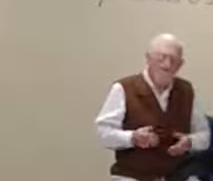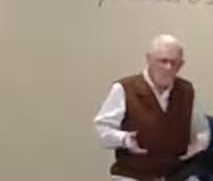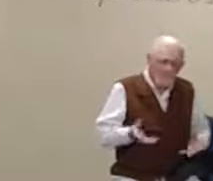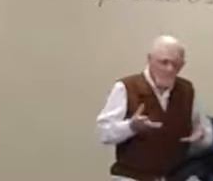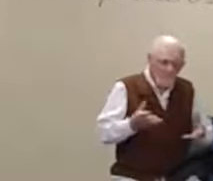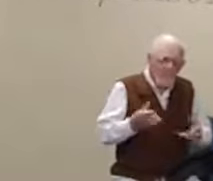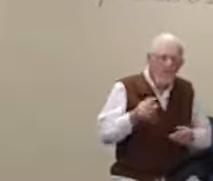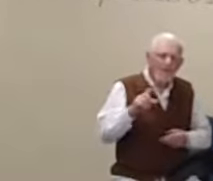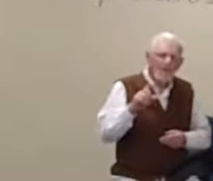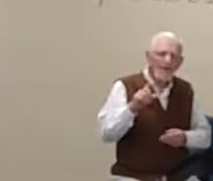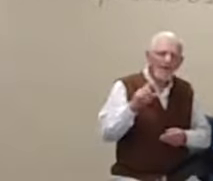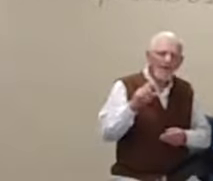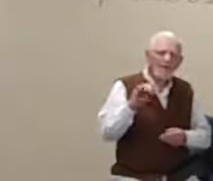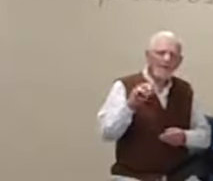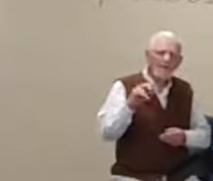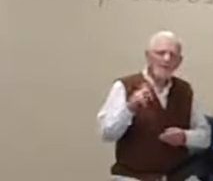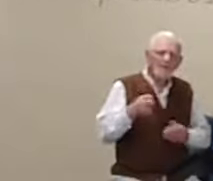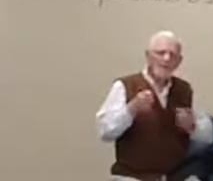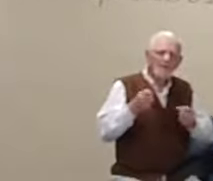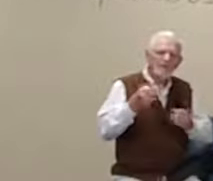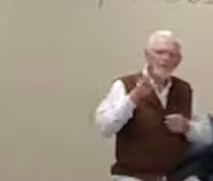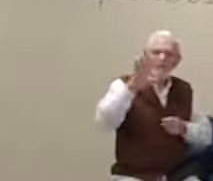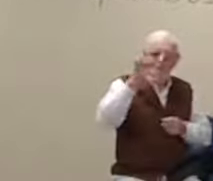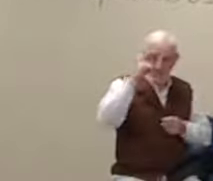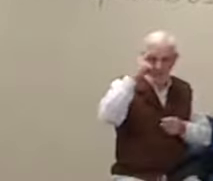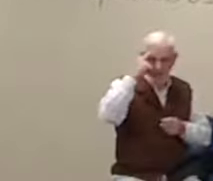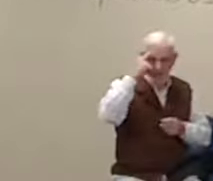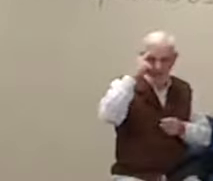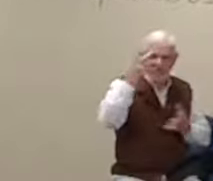your mind. He's just saying, you know what?